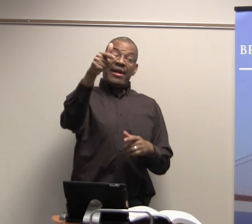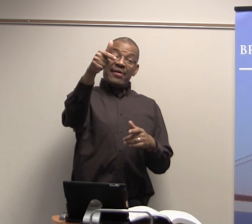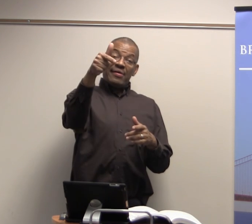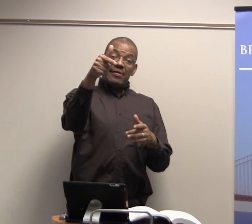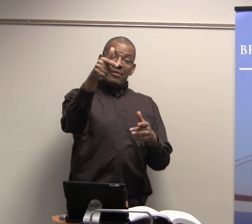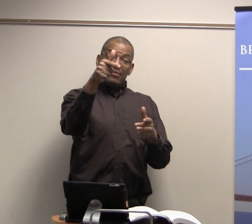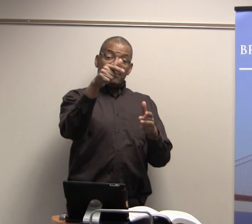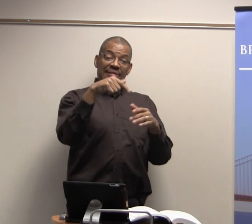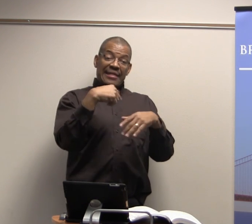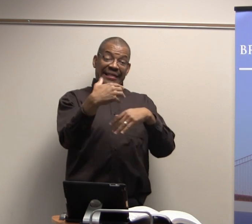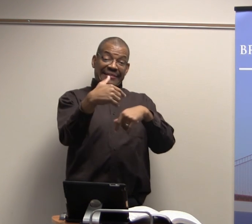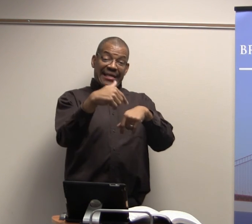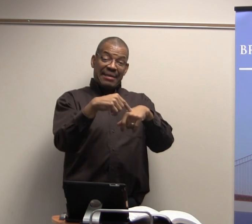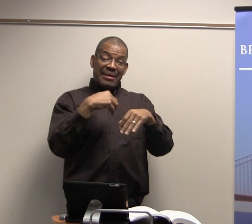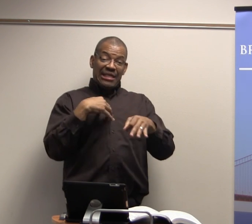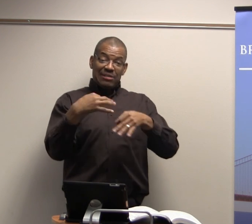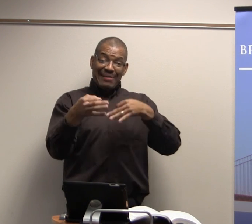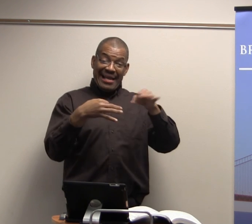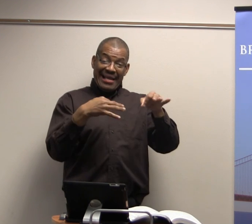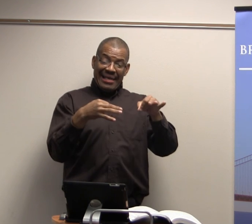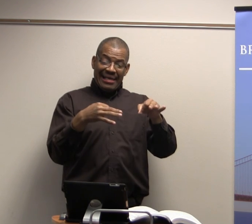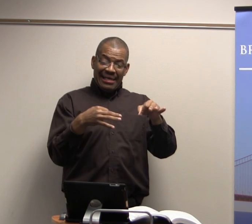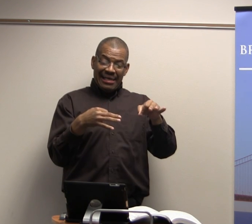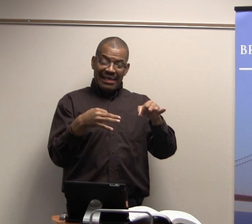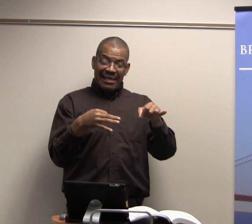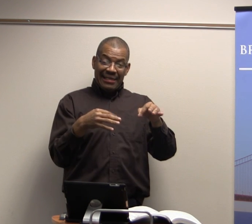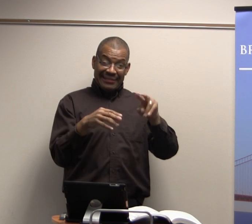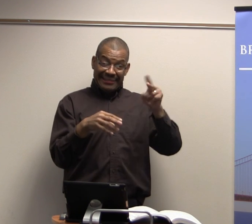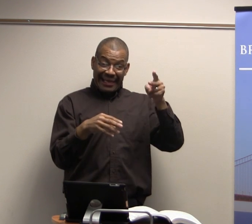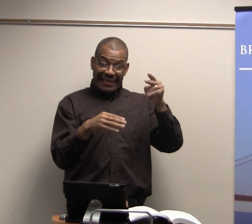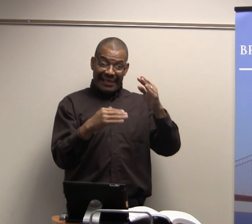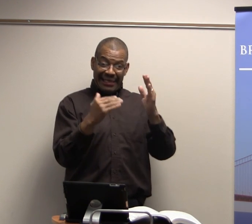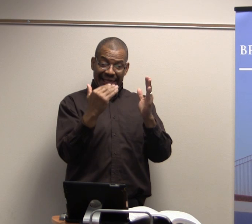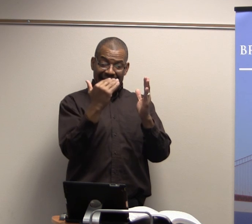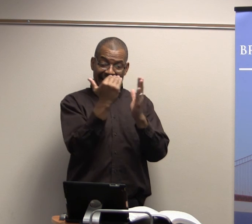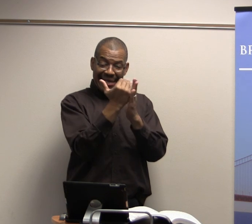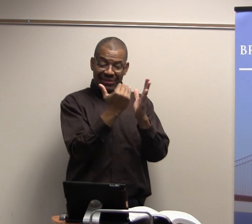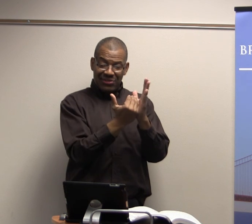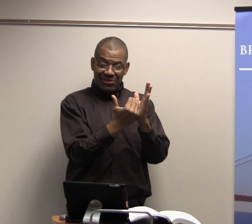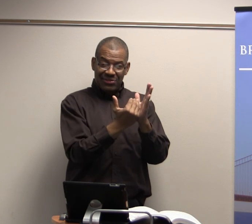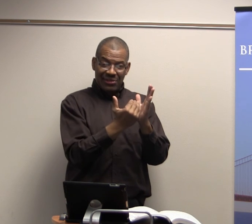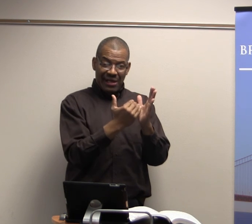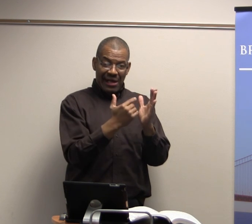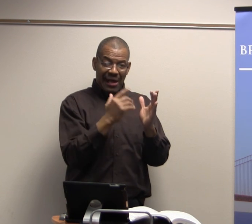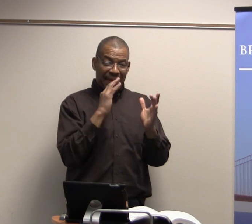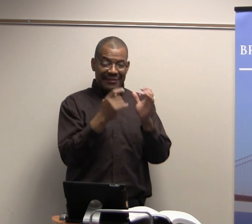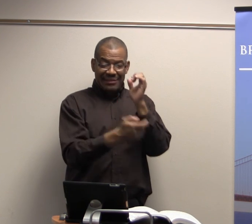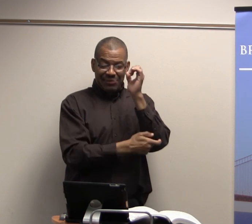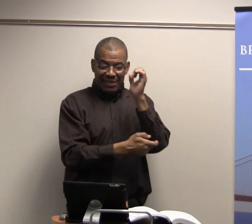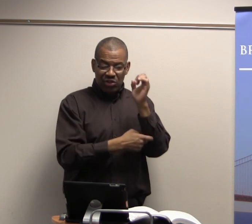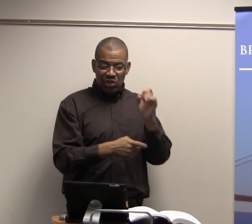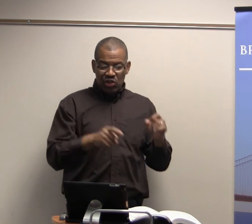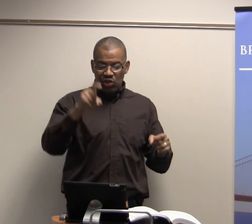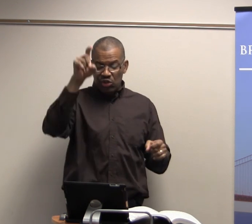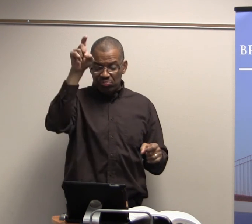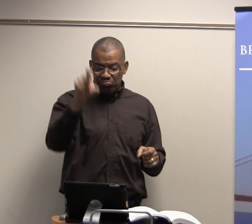Later, next time I explain the second lessons about temptation, you